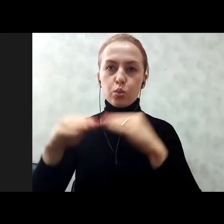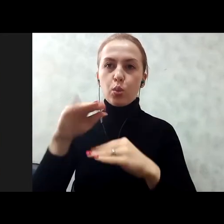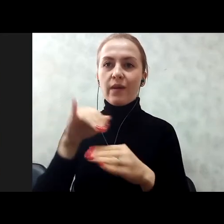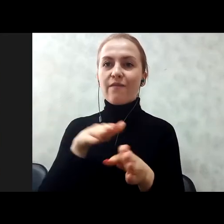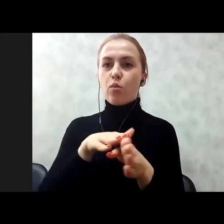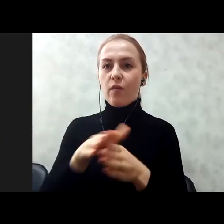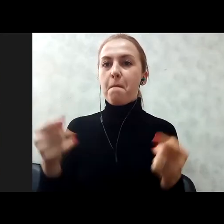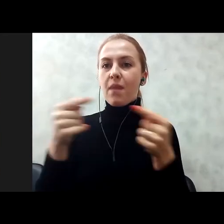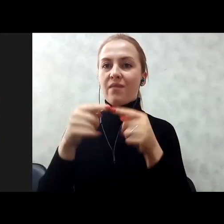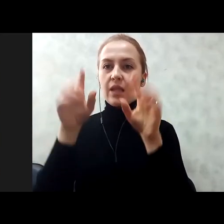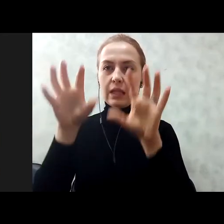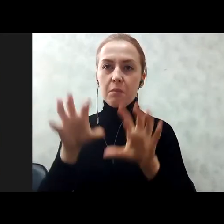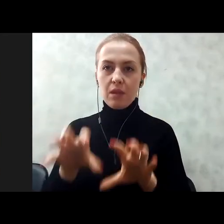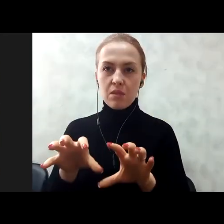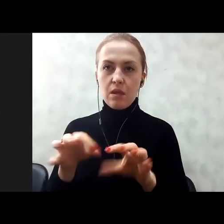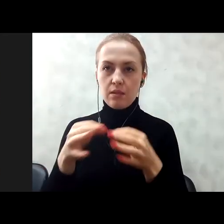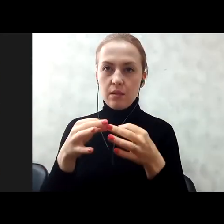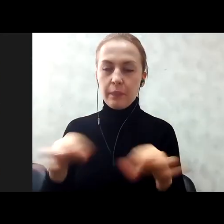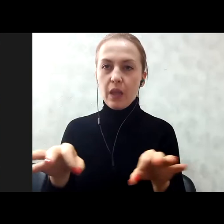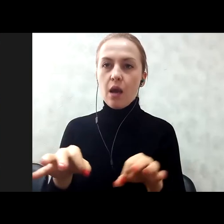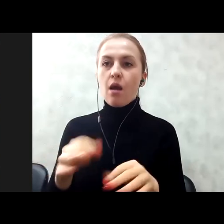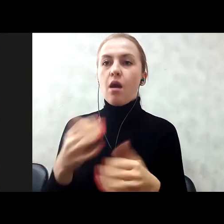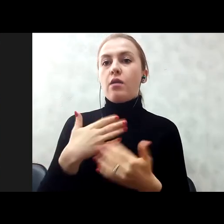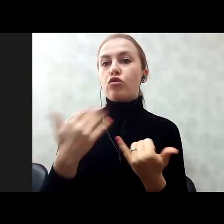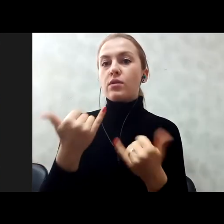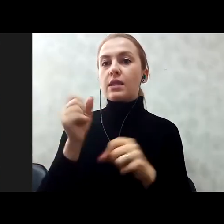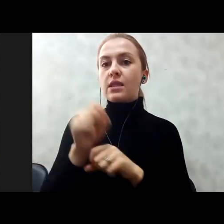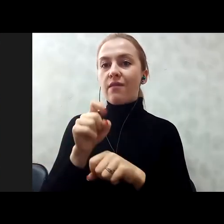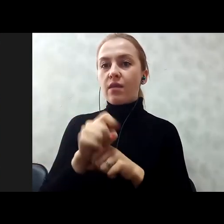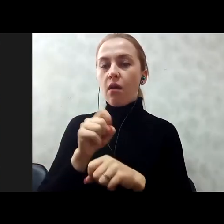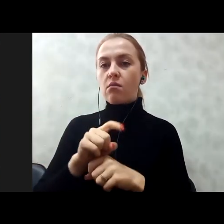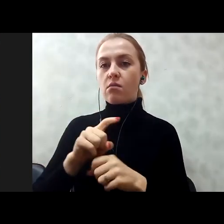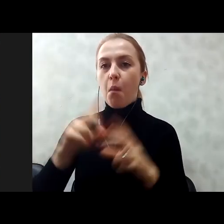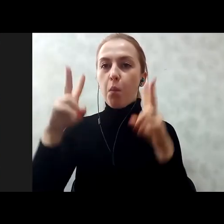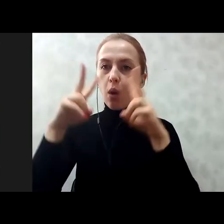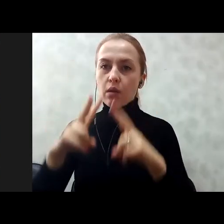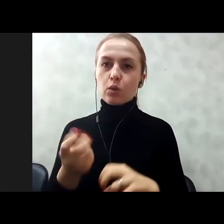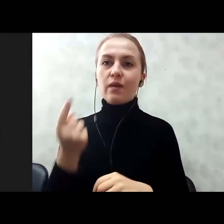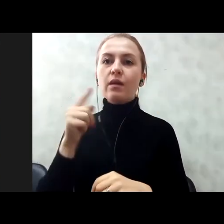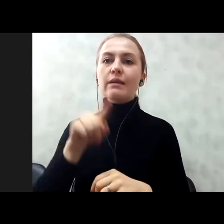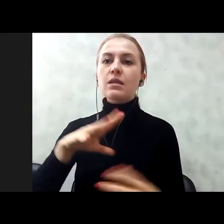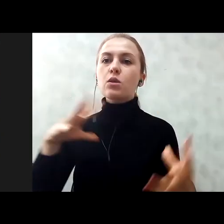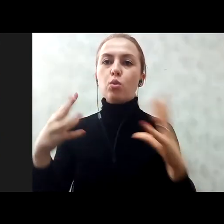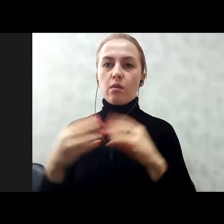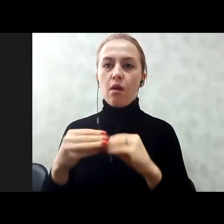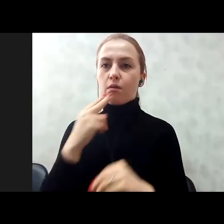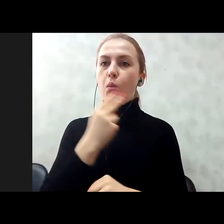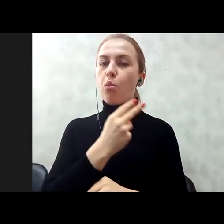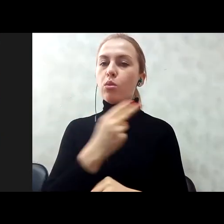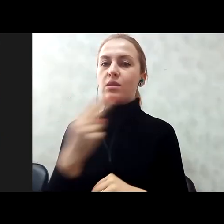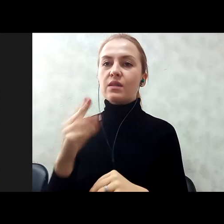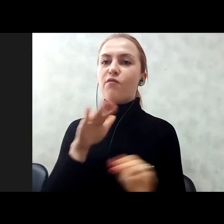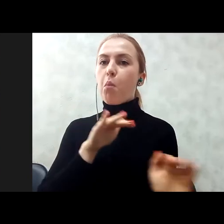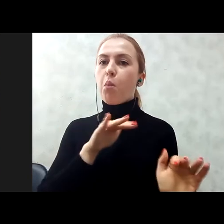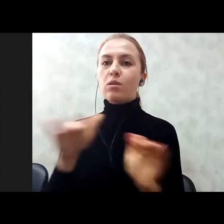the citizenry of Ukraine recognized and legitimized by their vote the new administrative and